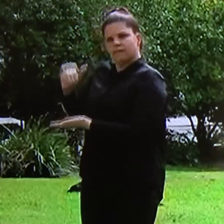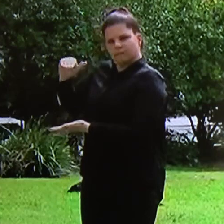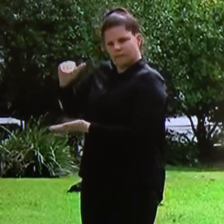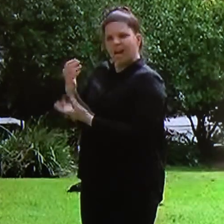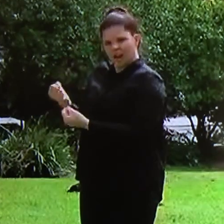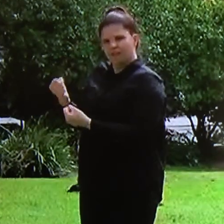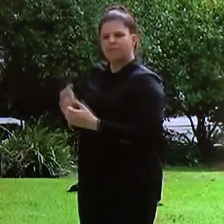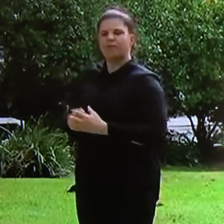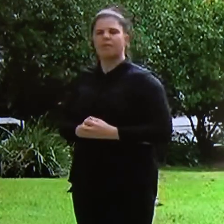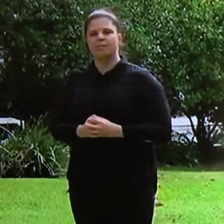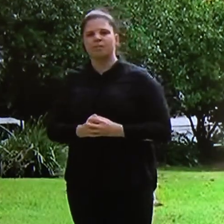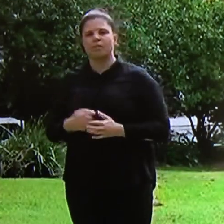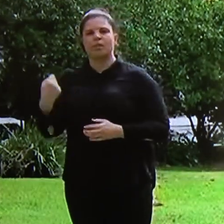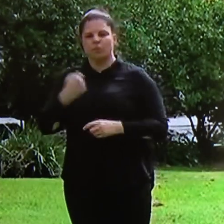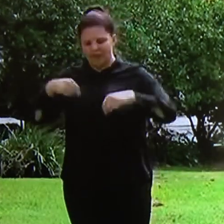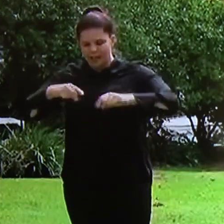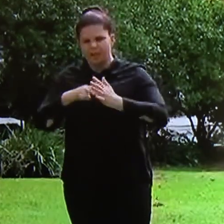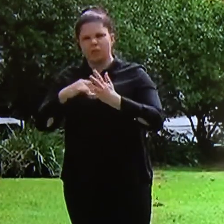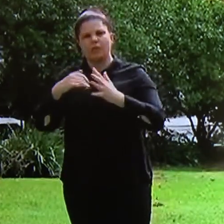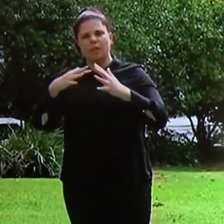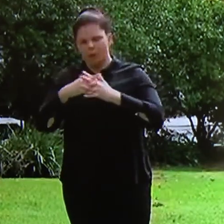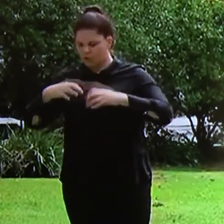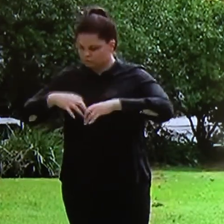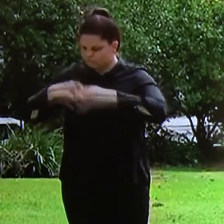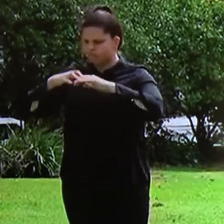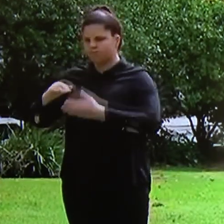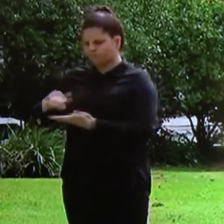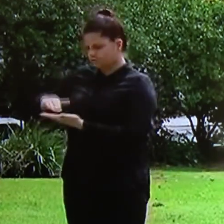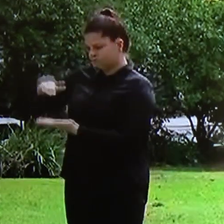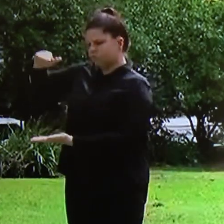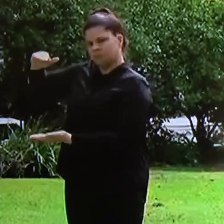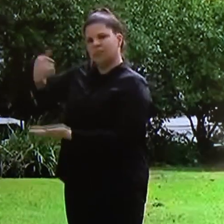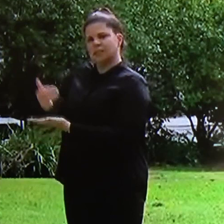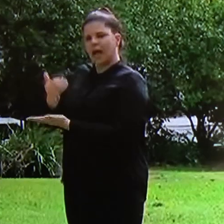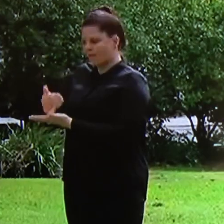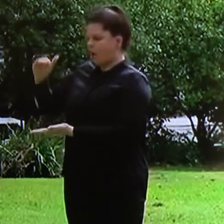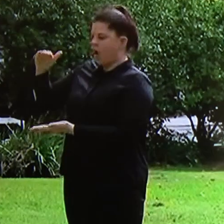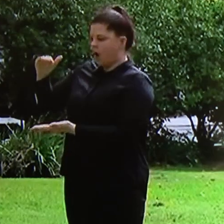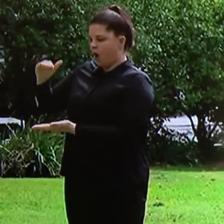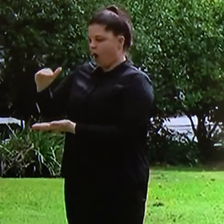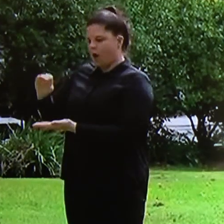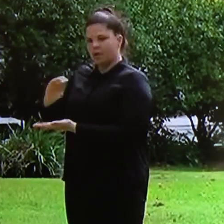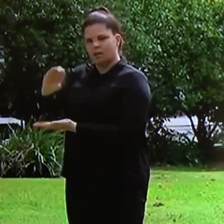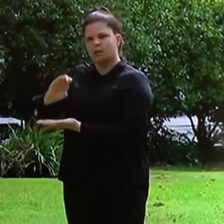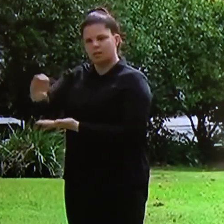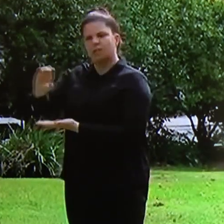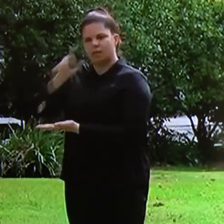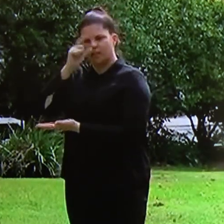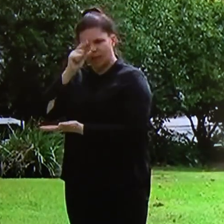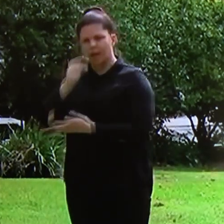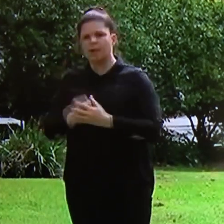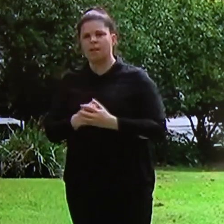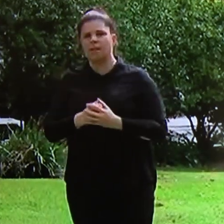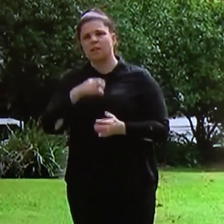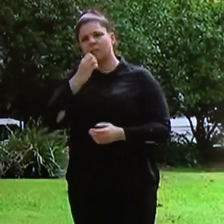has been the foundation of our success here in New South Wales, and our public investment has added about half percentage point to our economic growth each year.